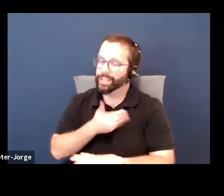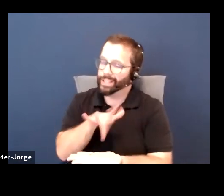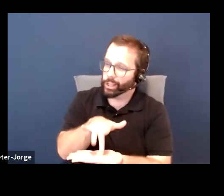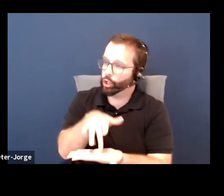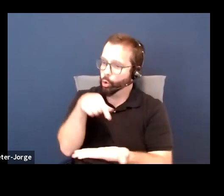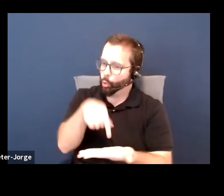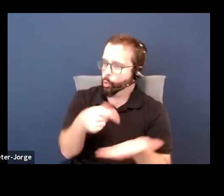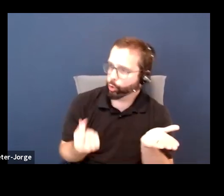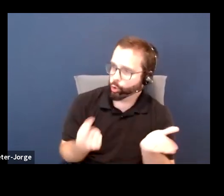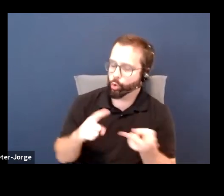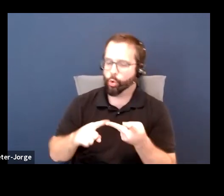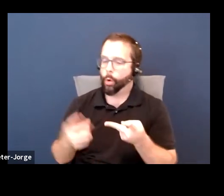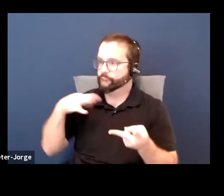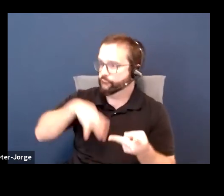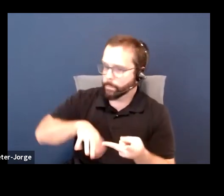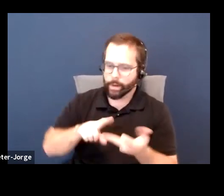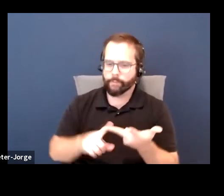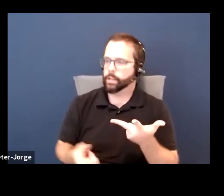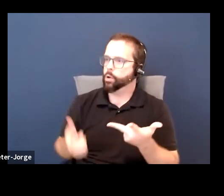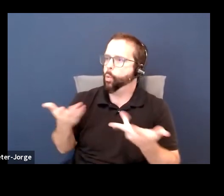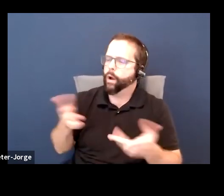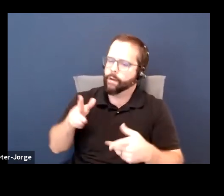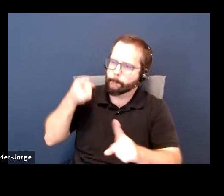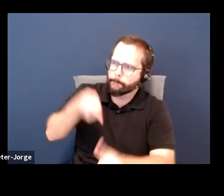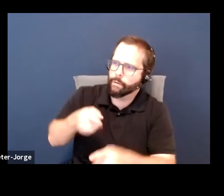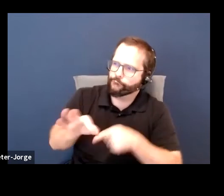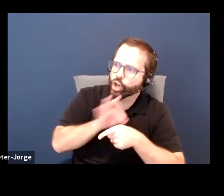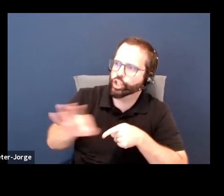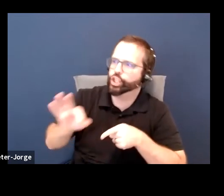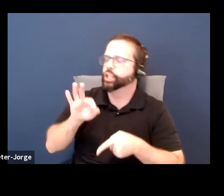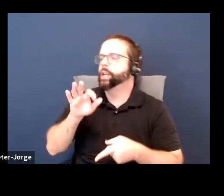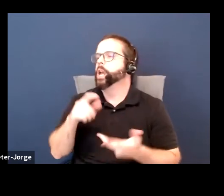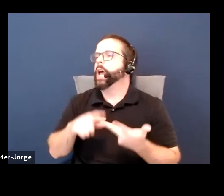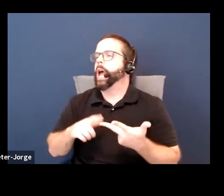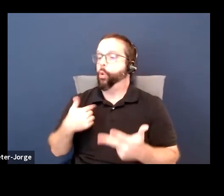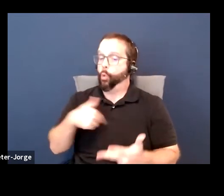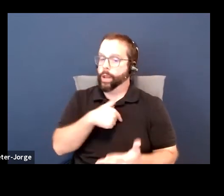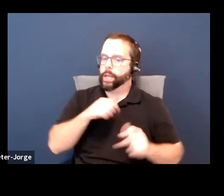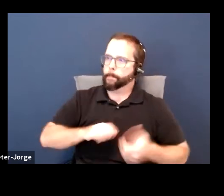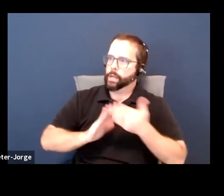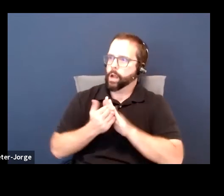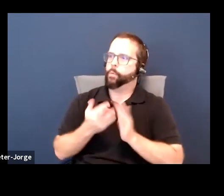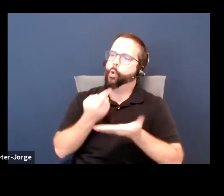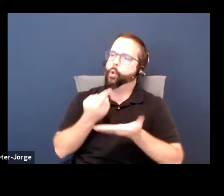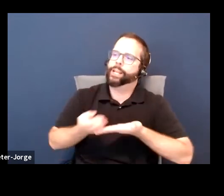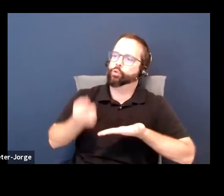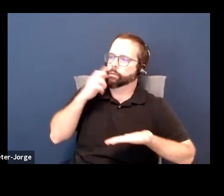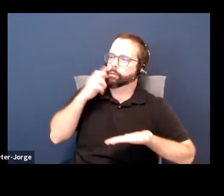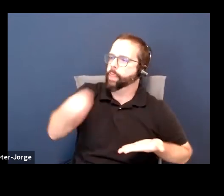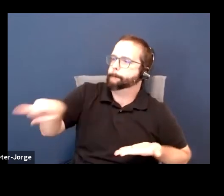you provide to the community, and how you can be a resource for them.